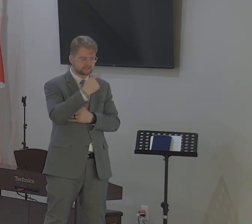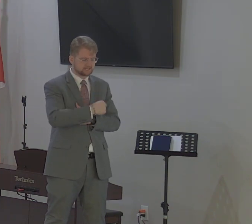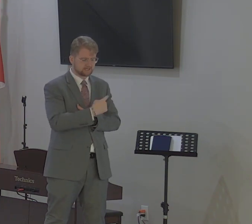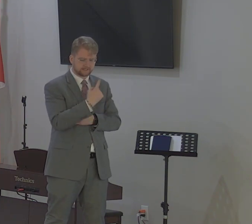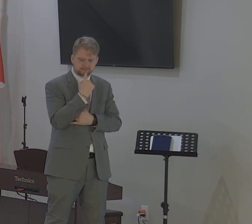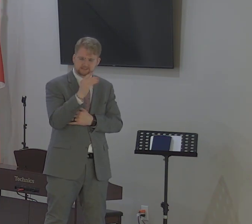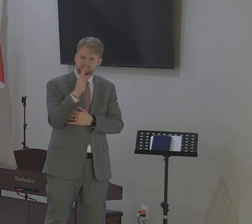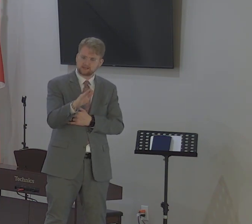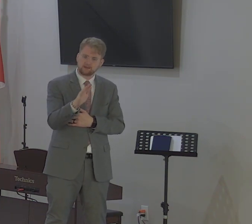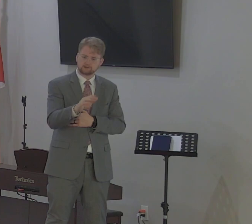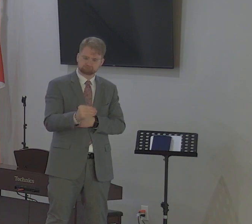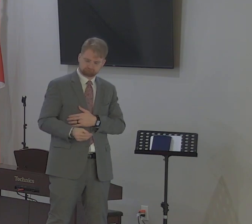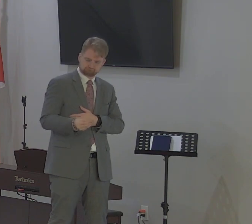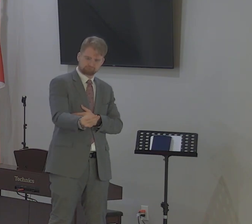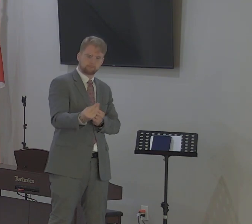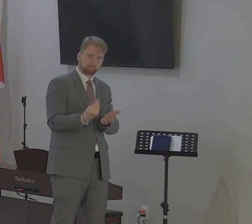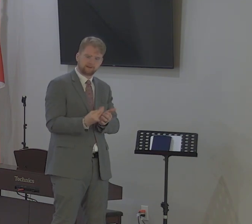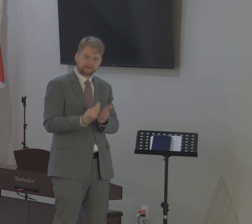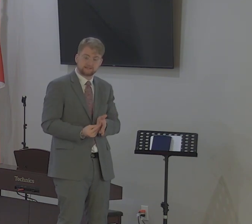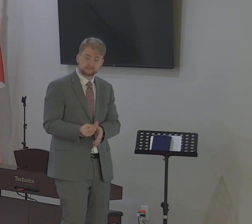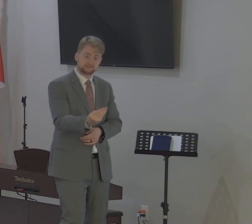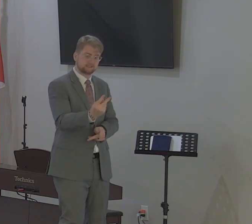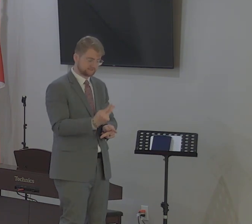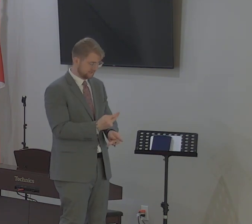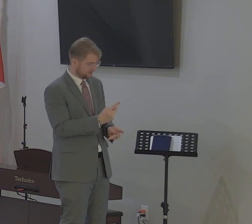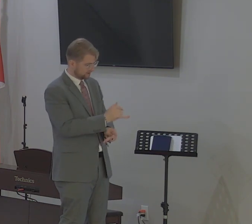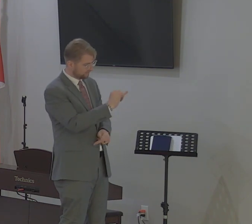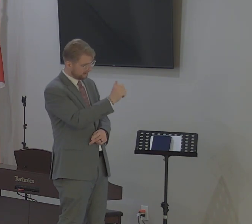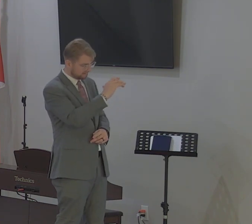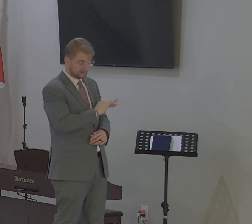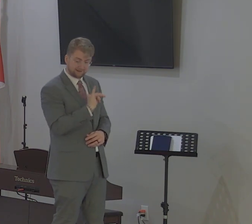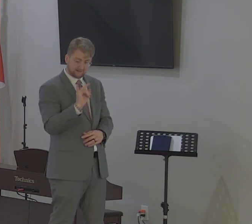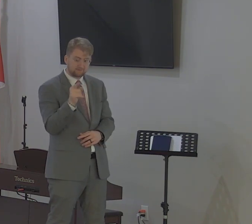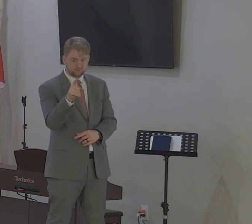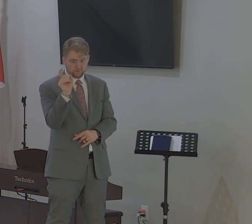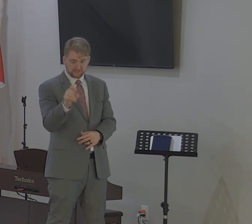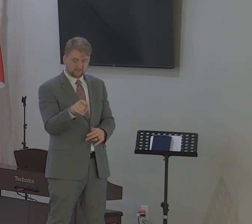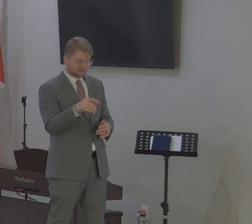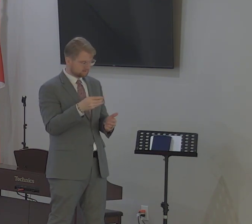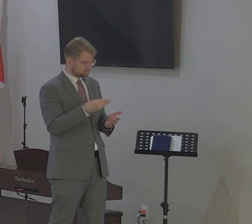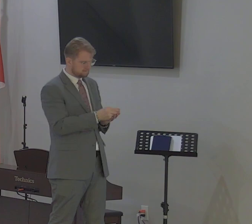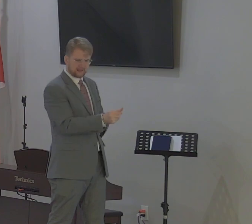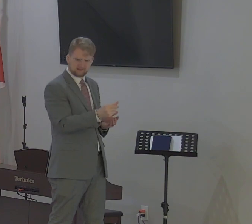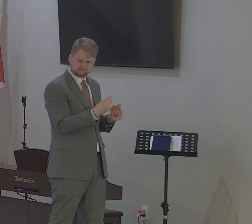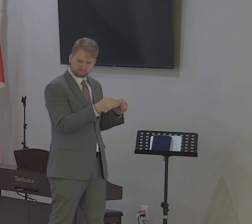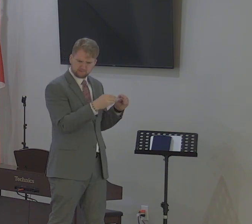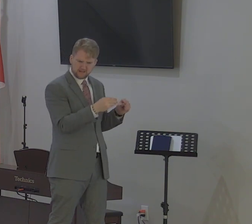him. And whatsoever thou spendest more when I come again, I will repay